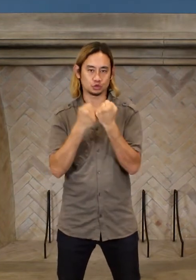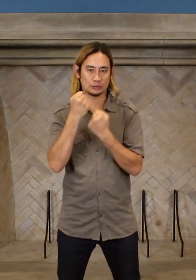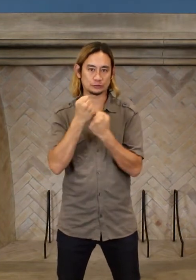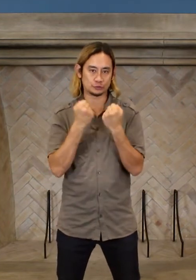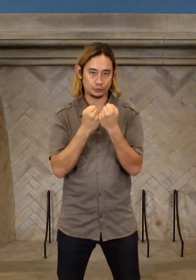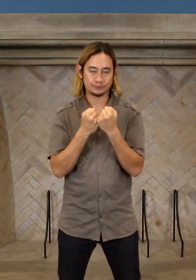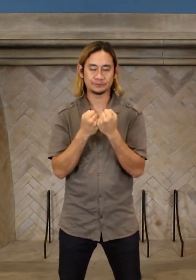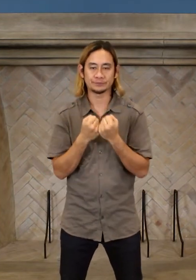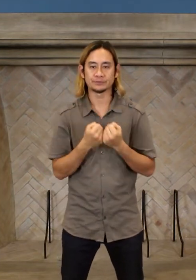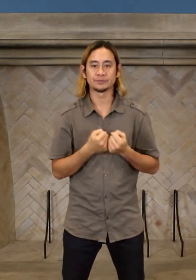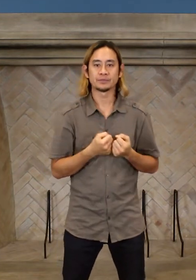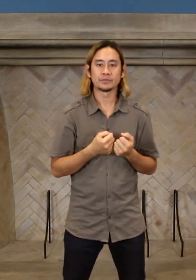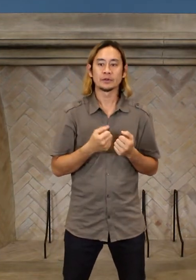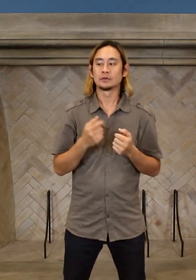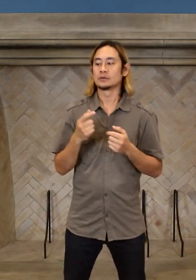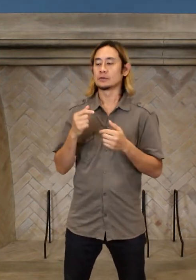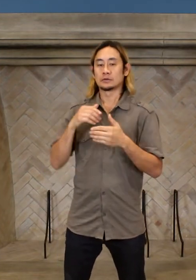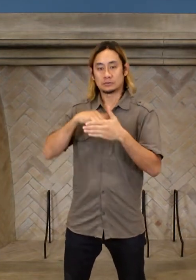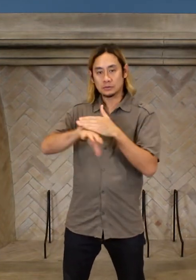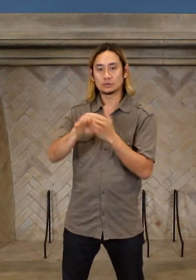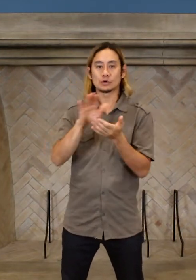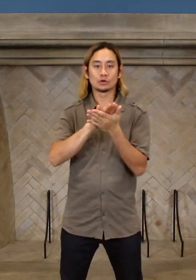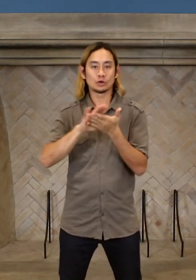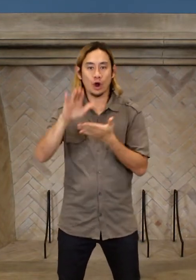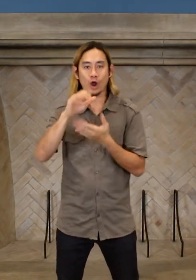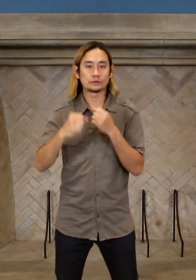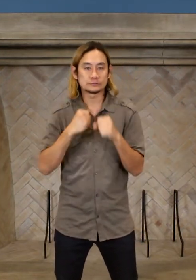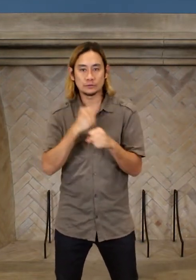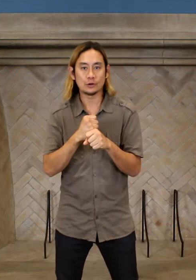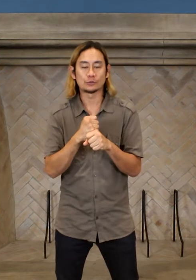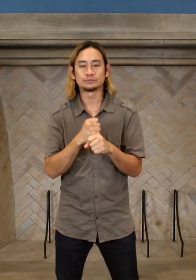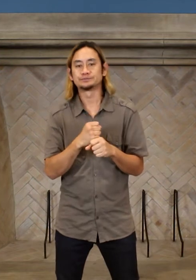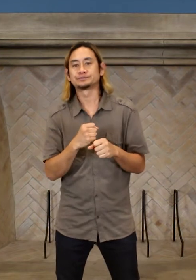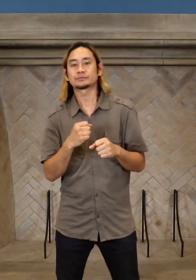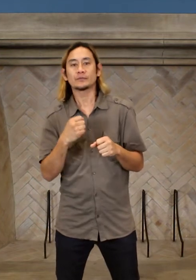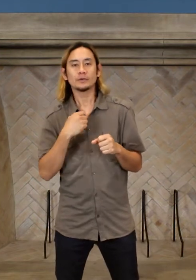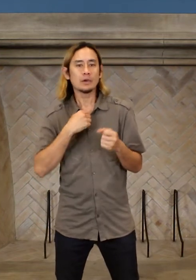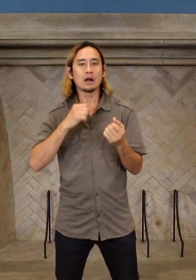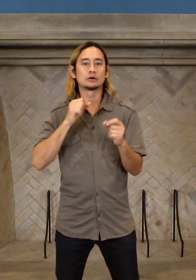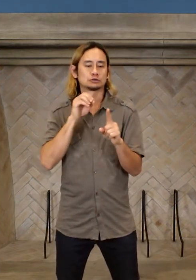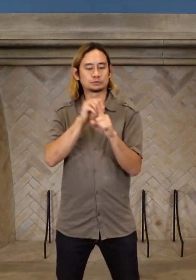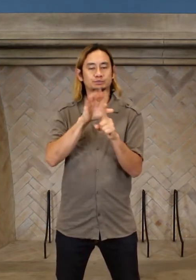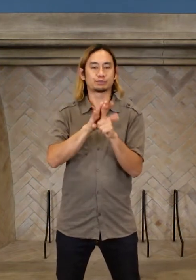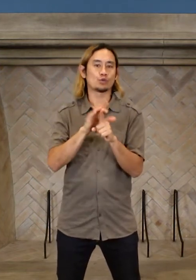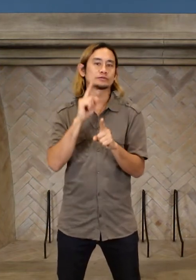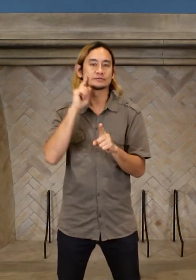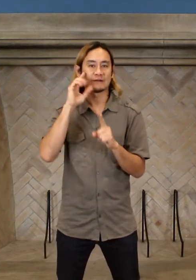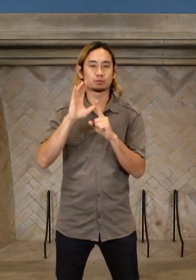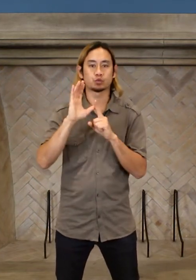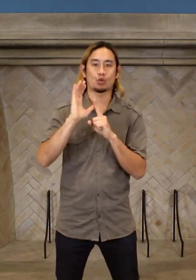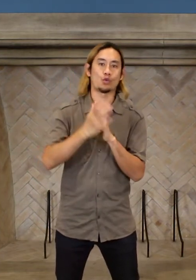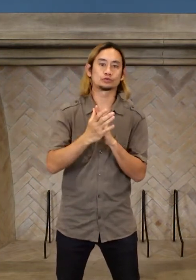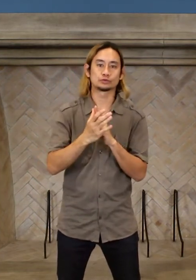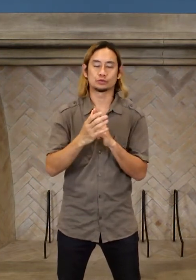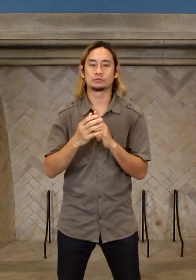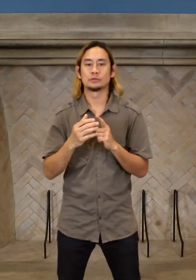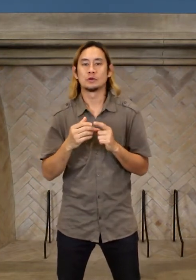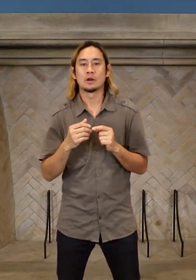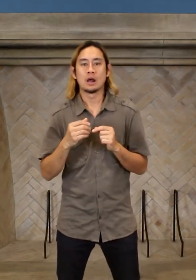language using English sentence structure. When I went to college, I was exposed to deaf culture.